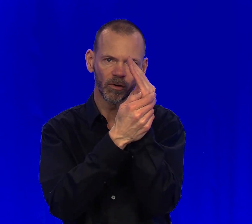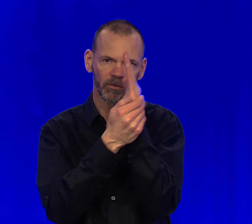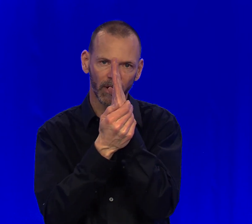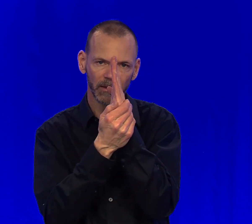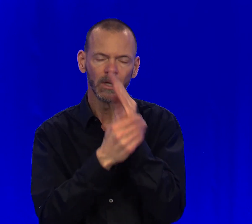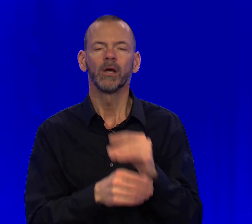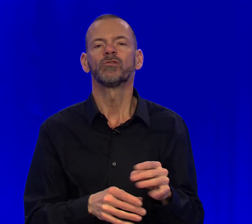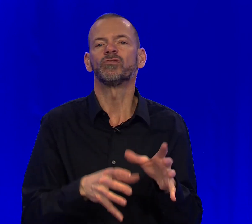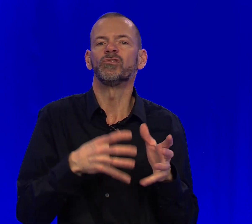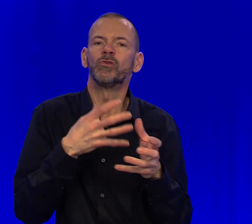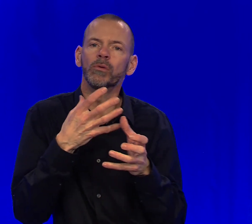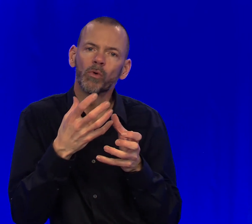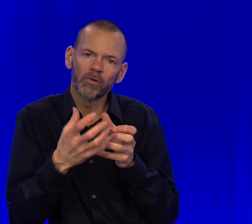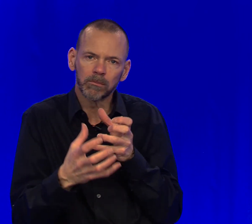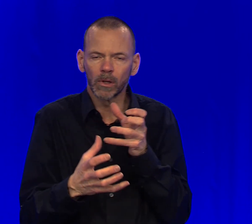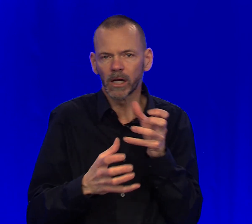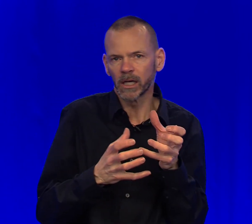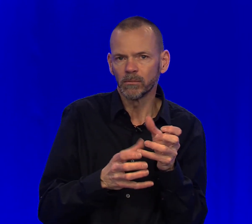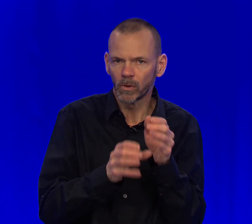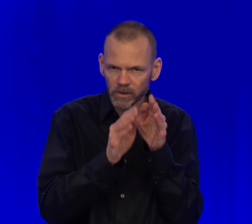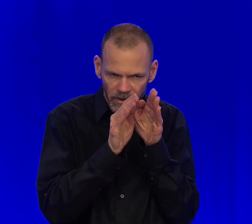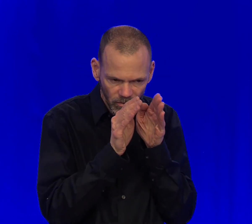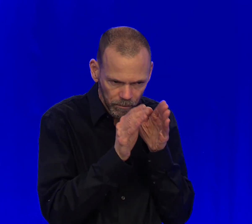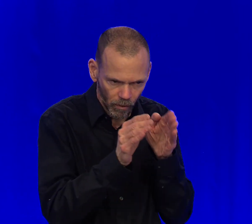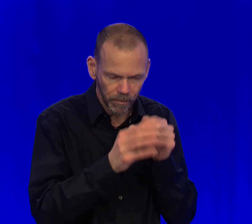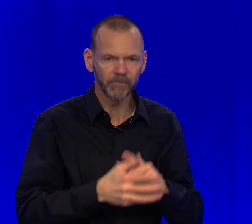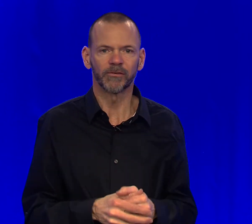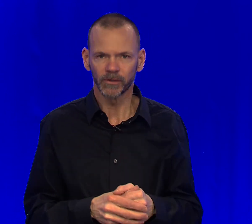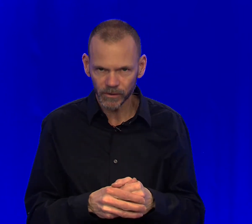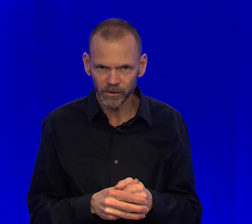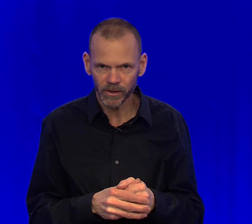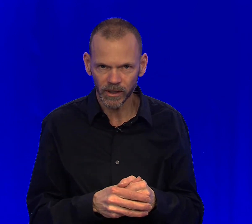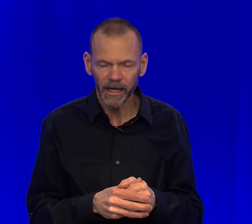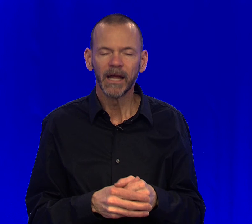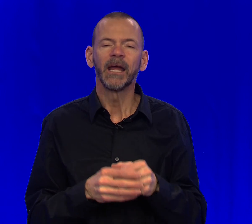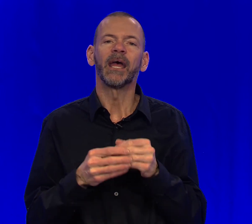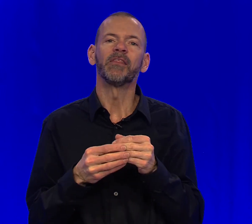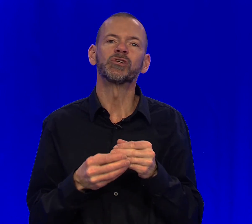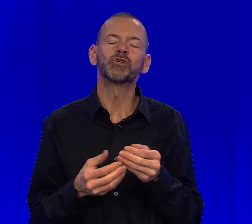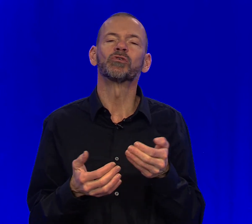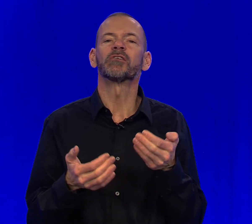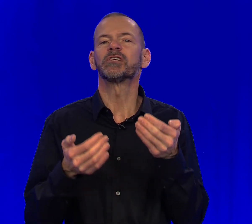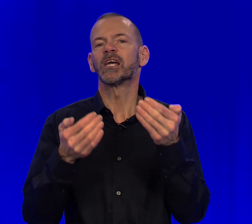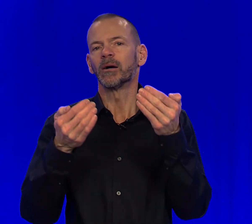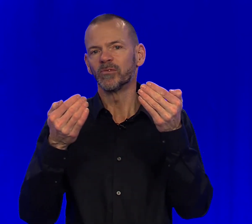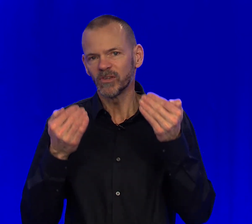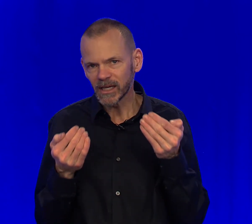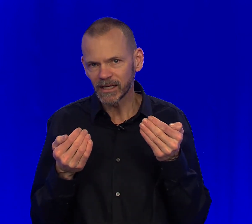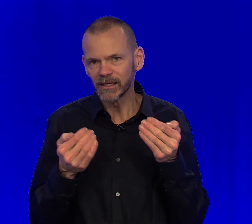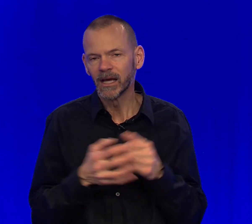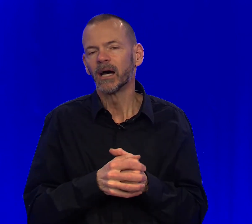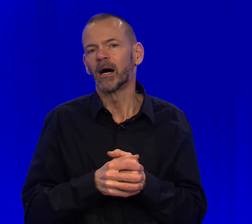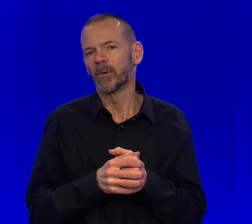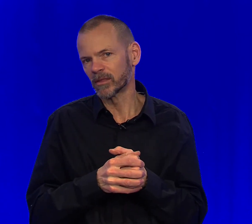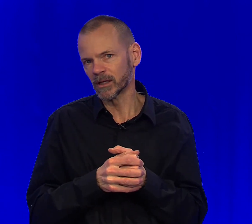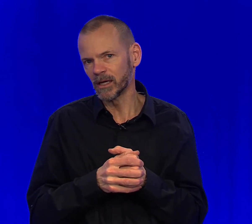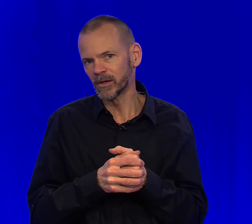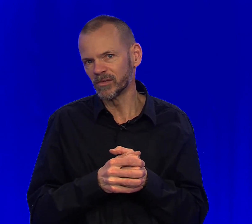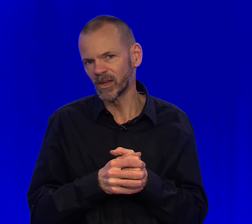forth, right? So she's doing more of the blocking and molding that's appropriate for her. And then sure enough, she comes in a month later and says, you